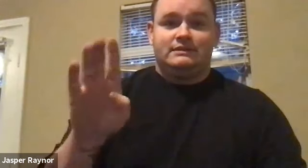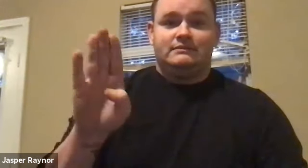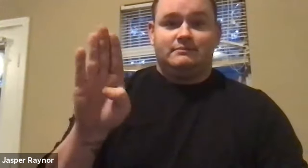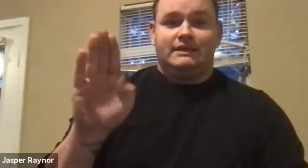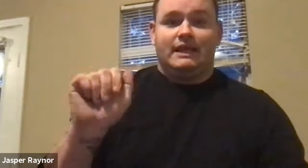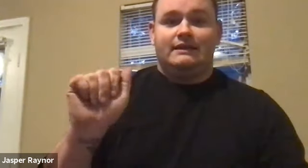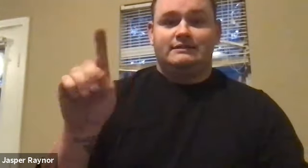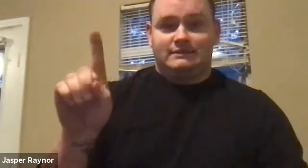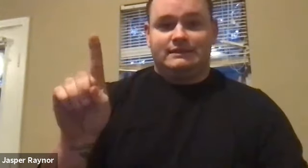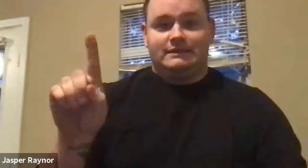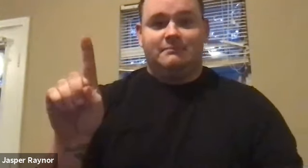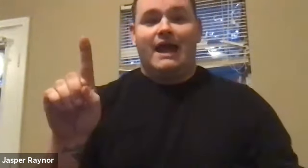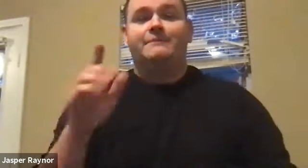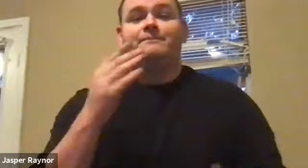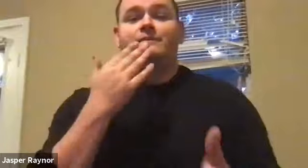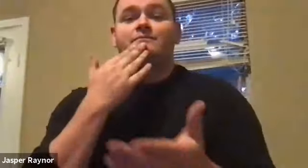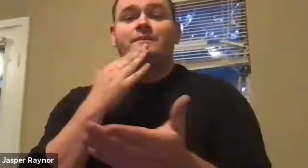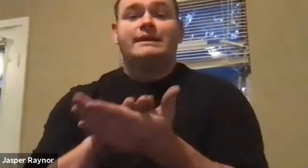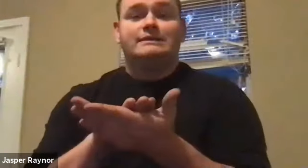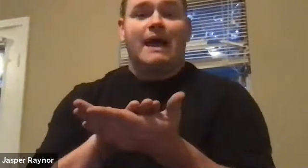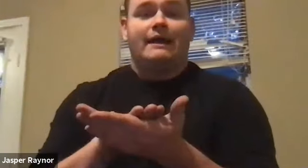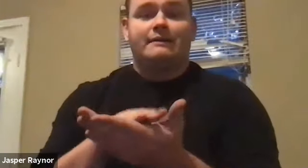Bad. B-A-D. Bad. Bad.